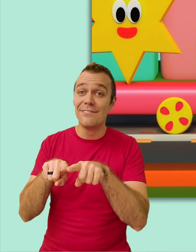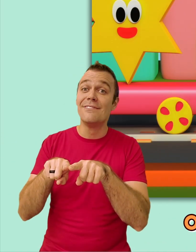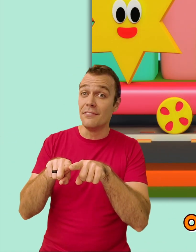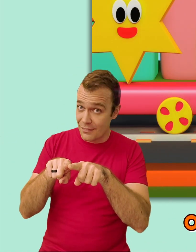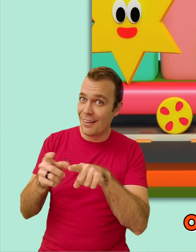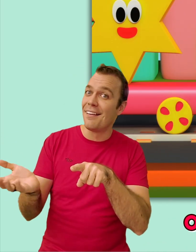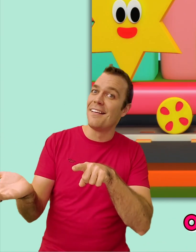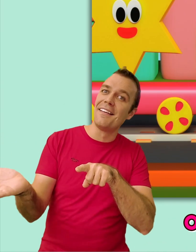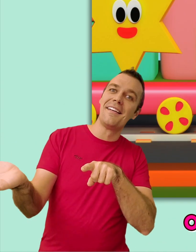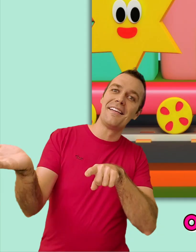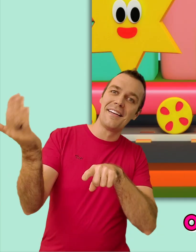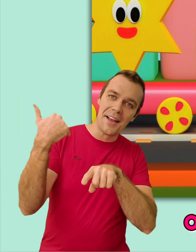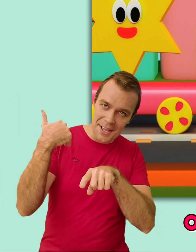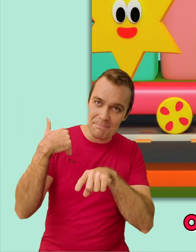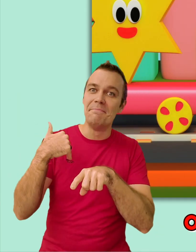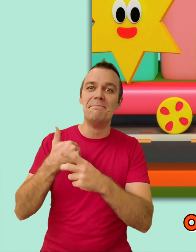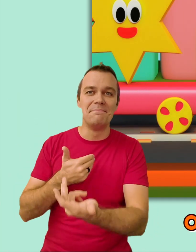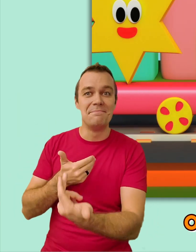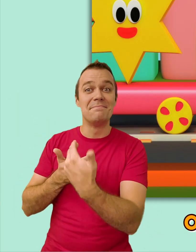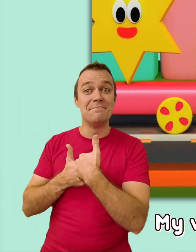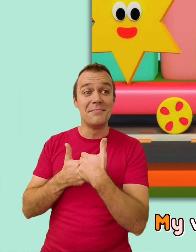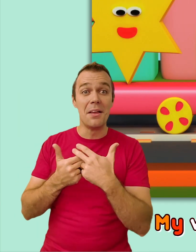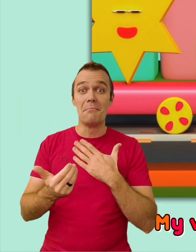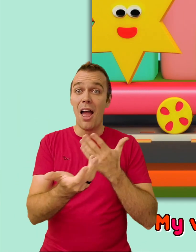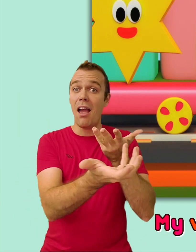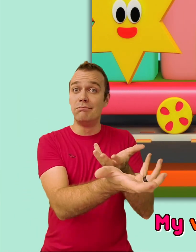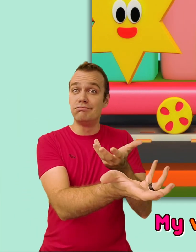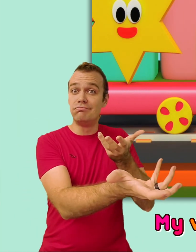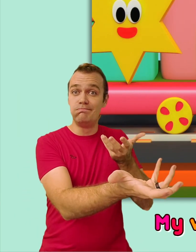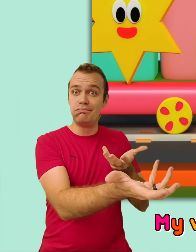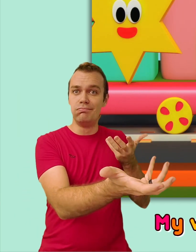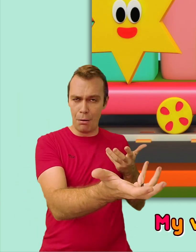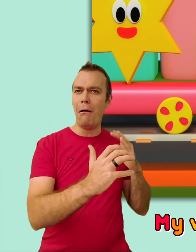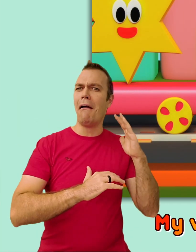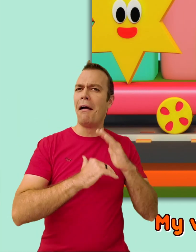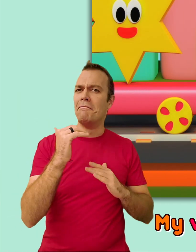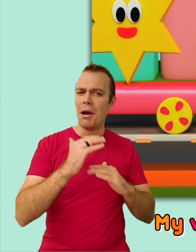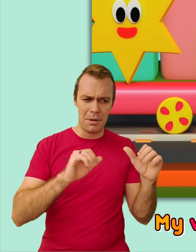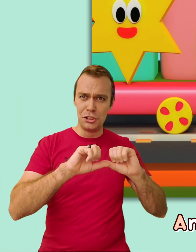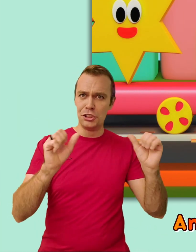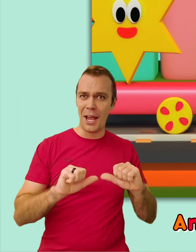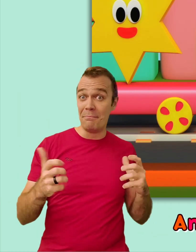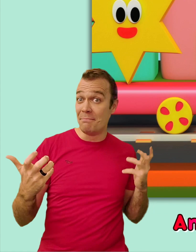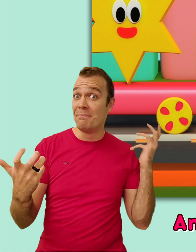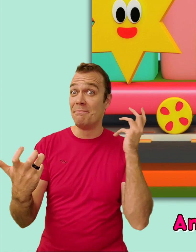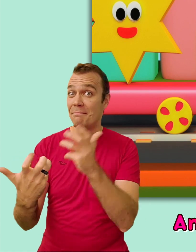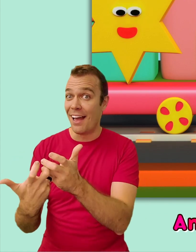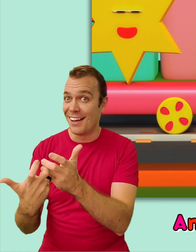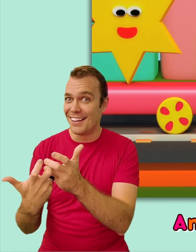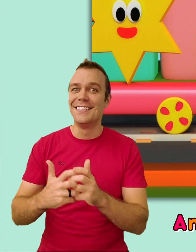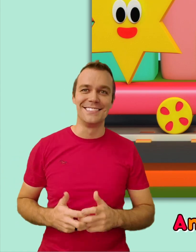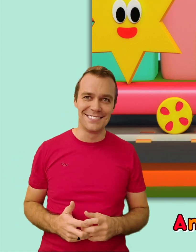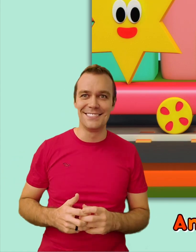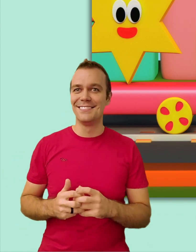Rectangle, oh, will you join us too? My wagons are comfortable and shaped